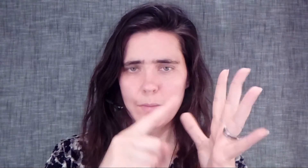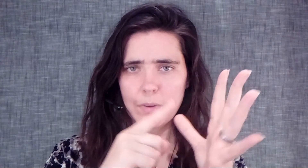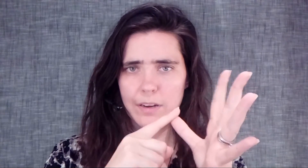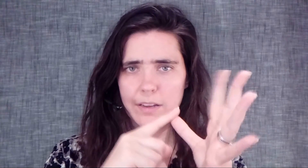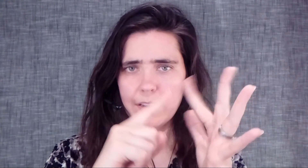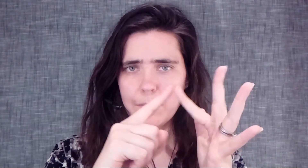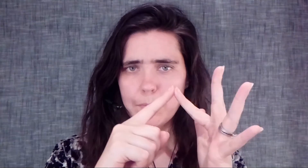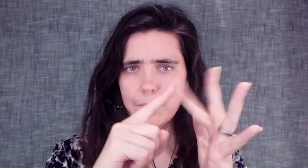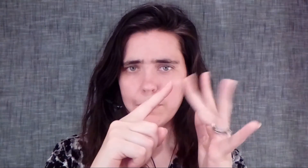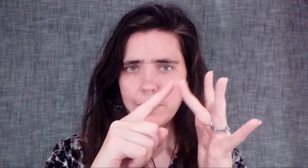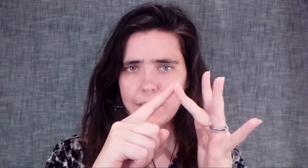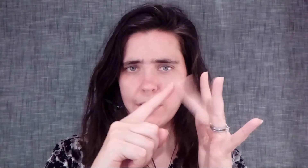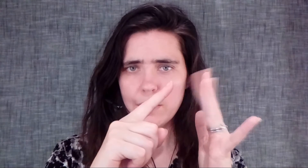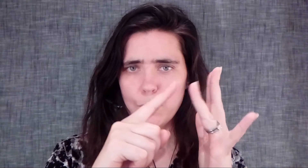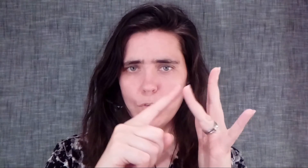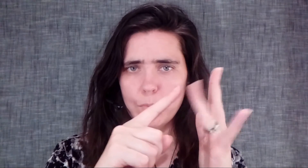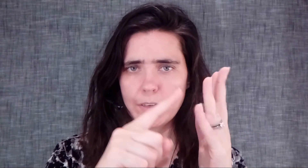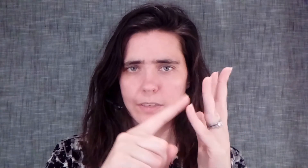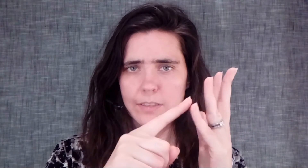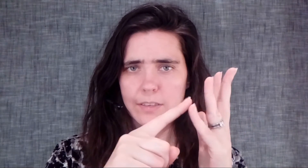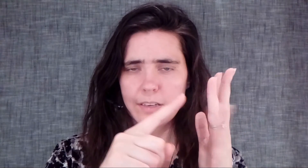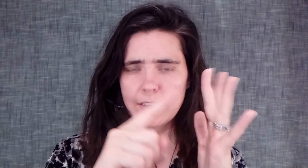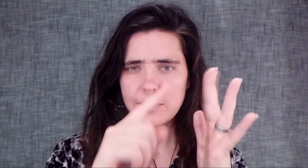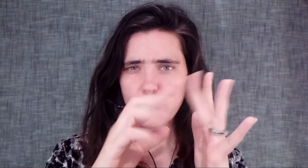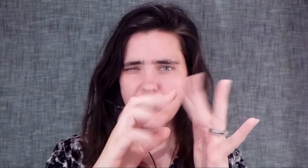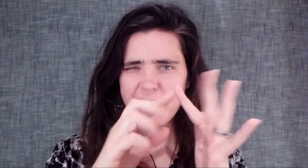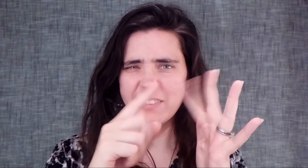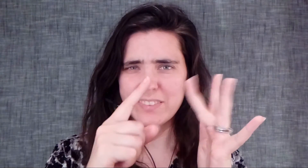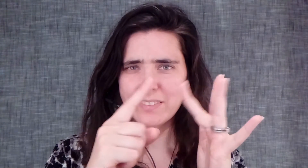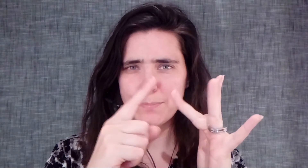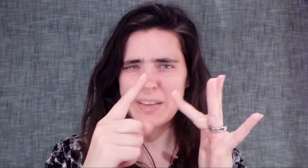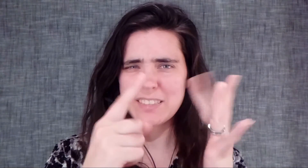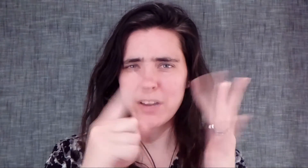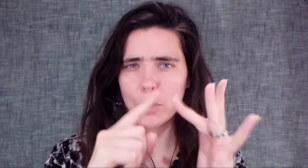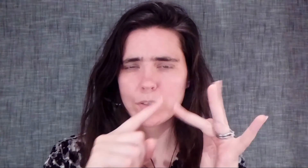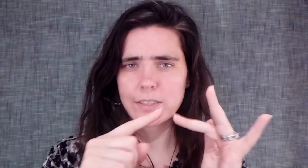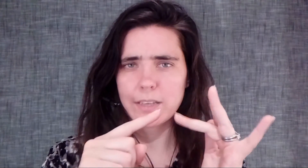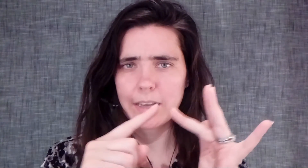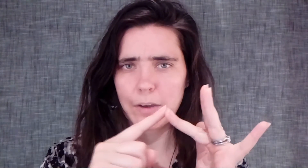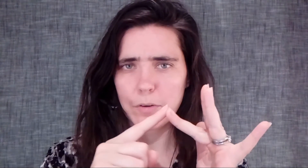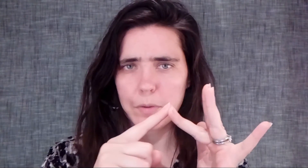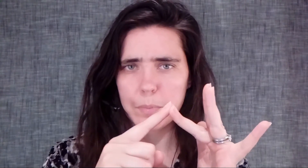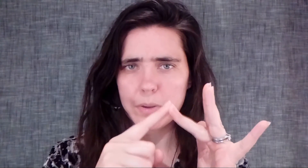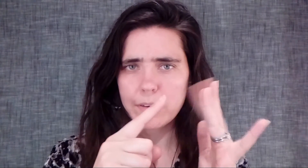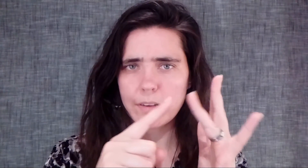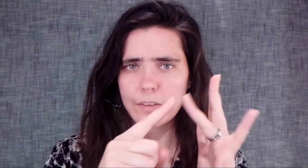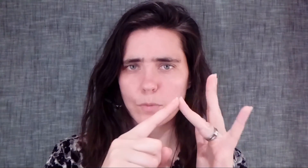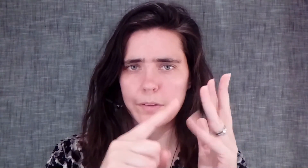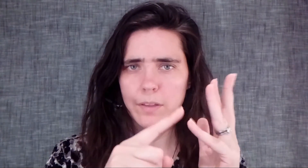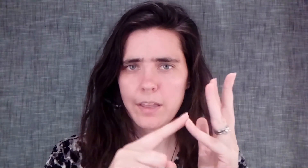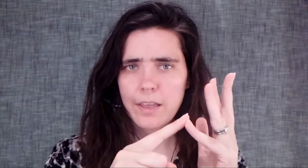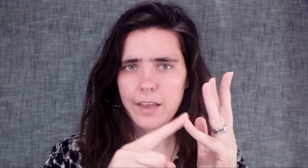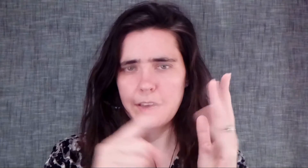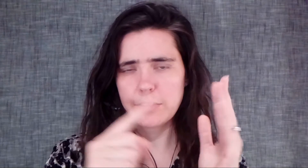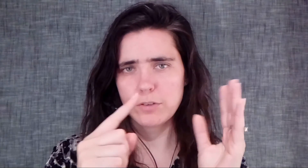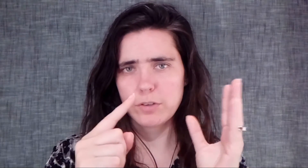but I am making a movement. So it kind of makes the finger stick out a bit as well as you're doing